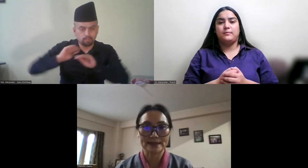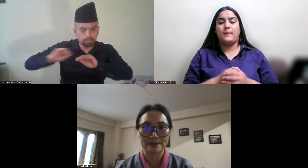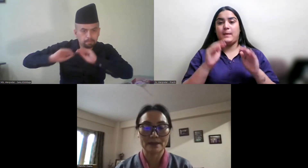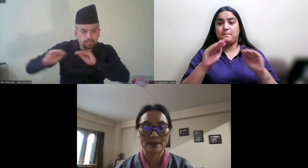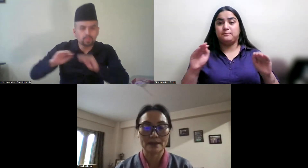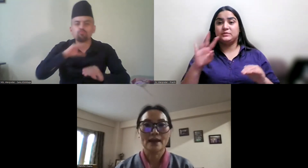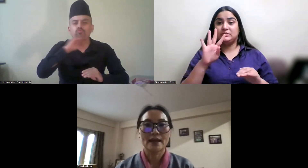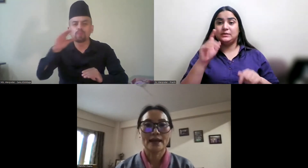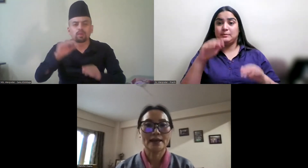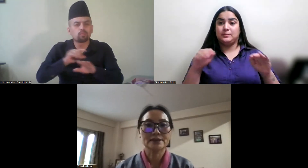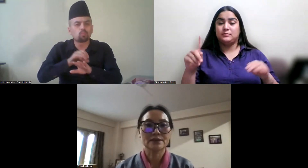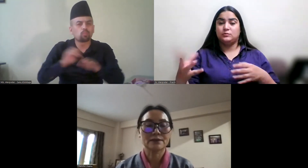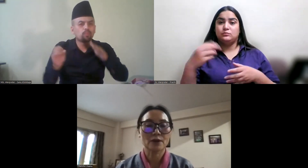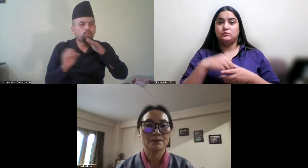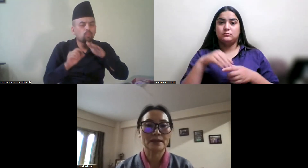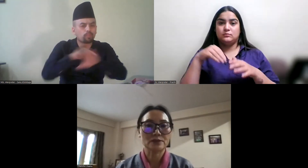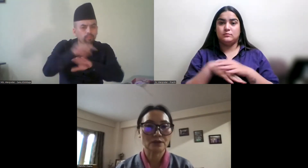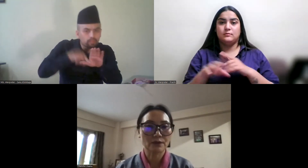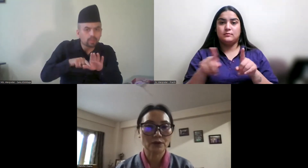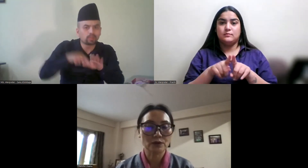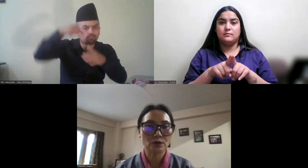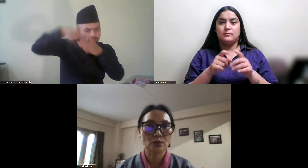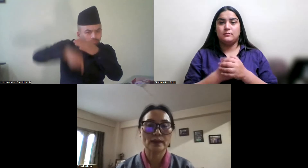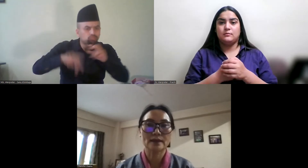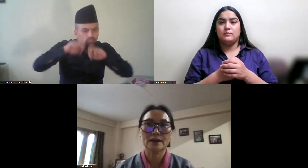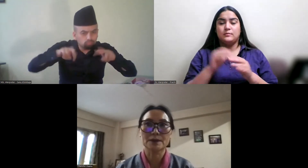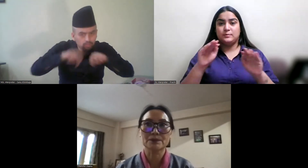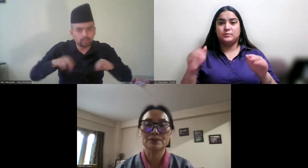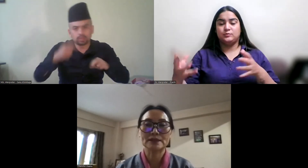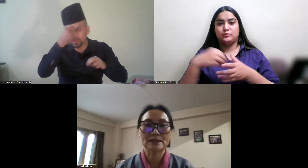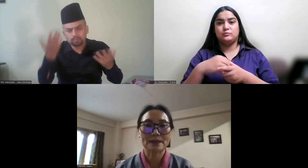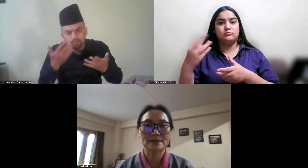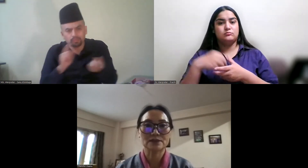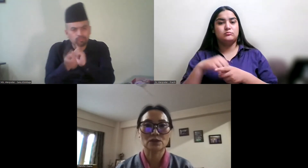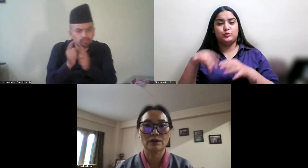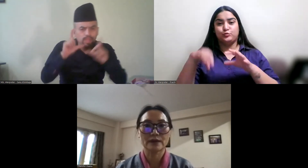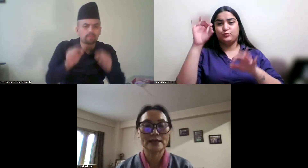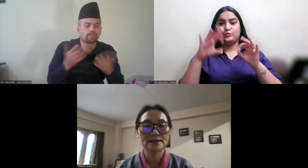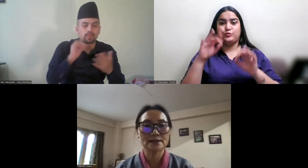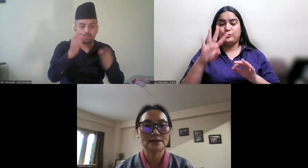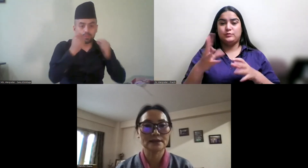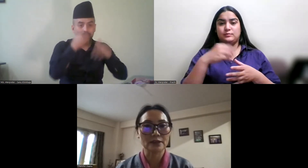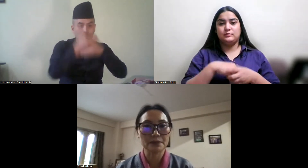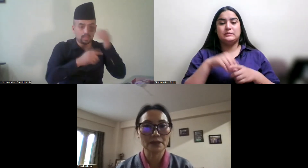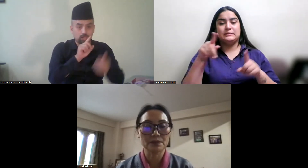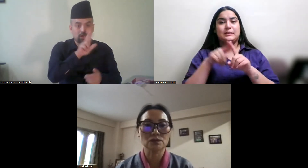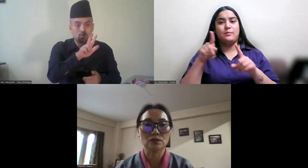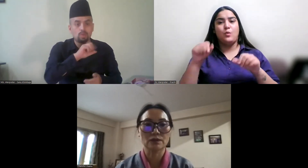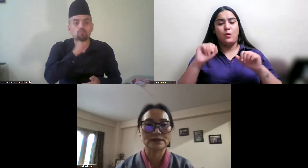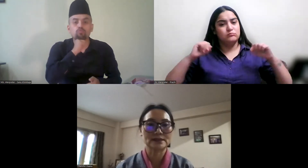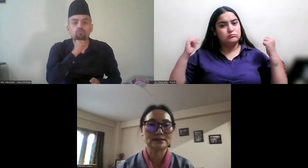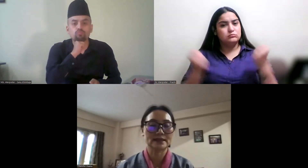in depth. And from that 24 youth, we built the capacity of 18 young people